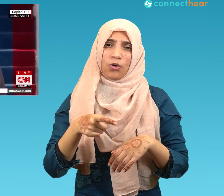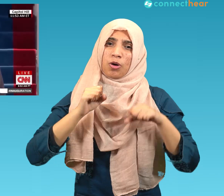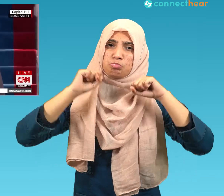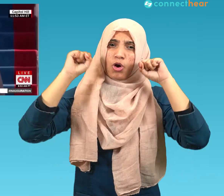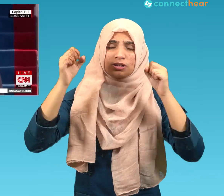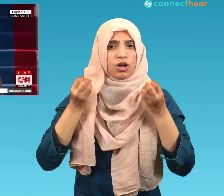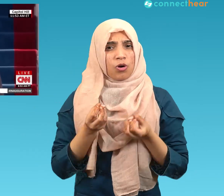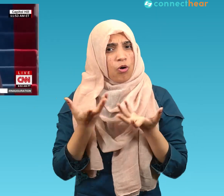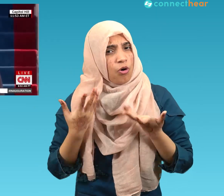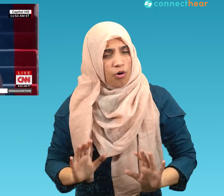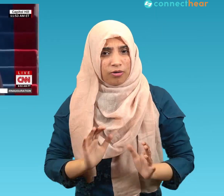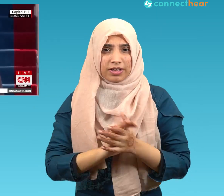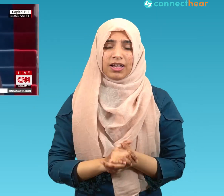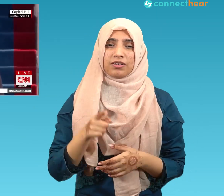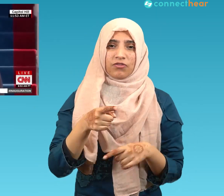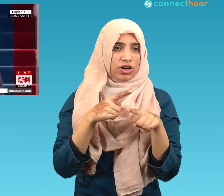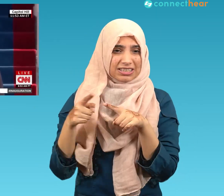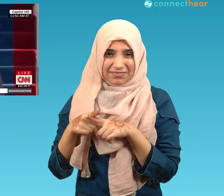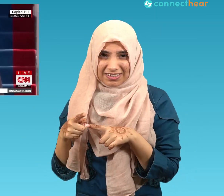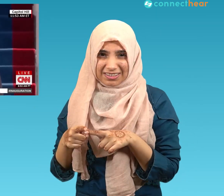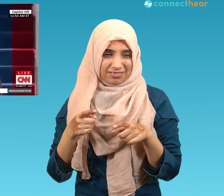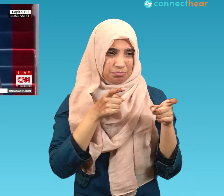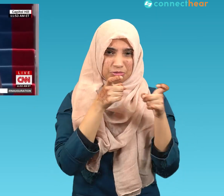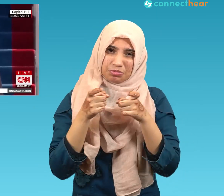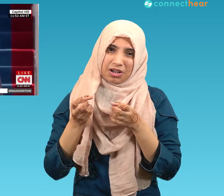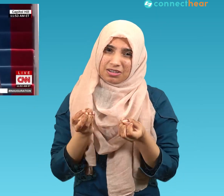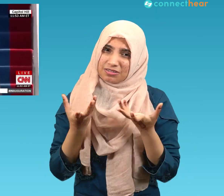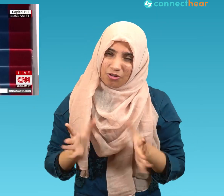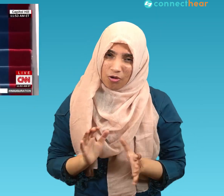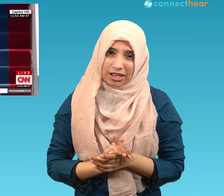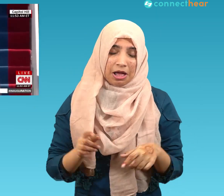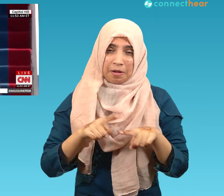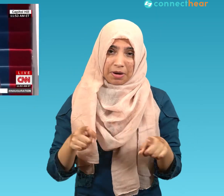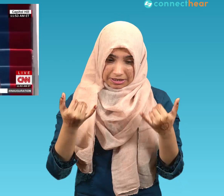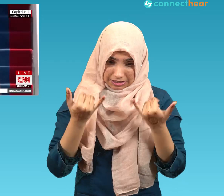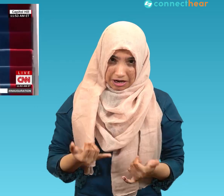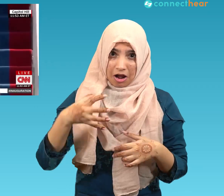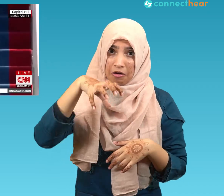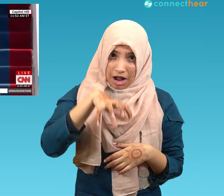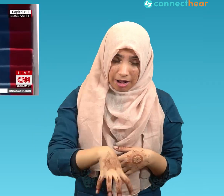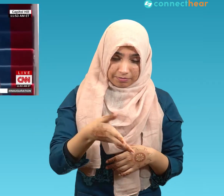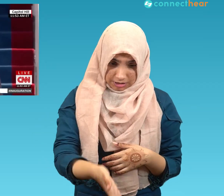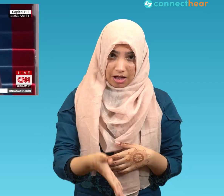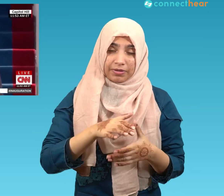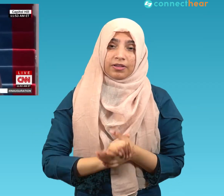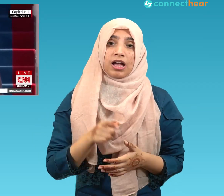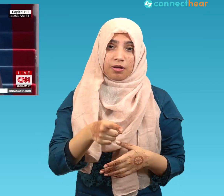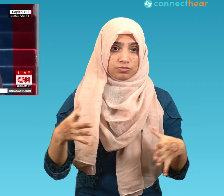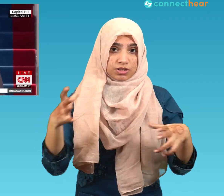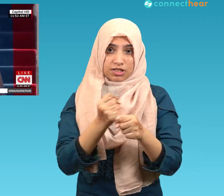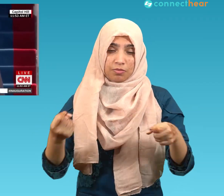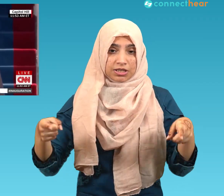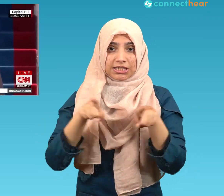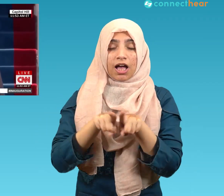very foundation, we come together as one nation, under God, indivisible, to carry